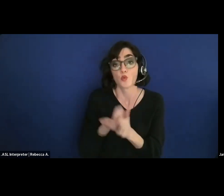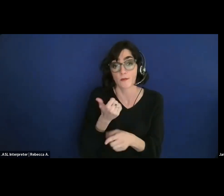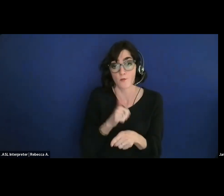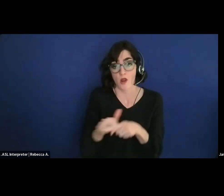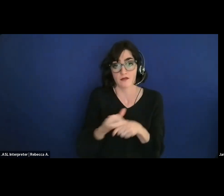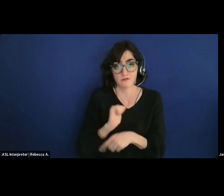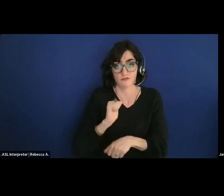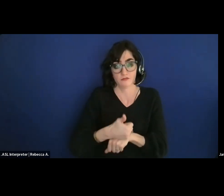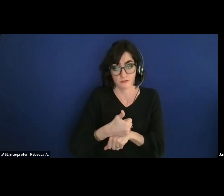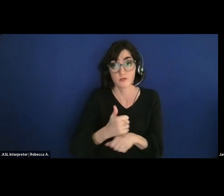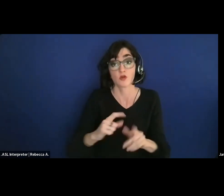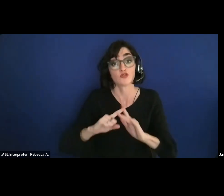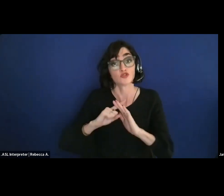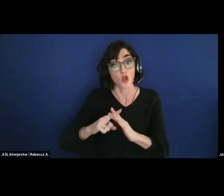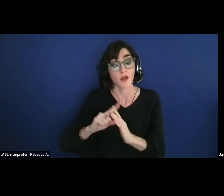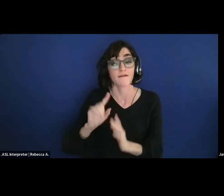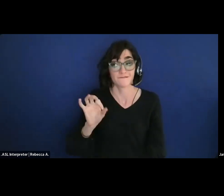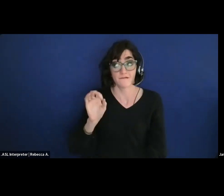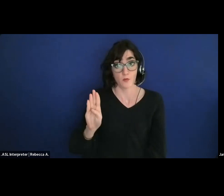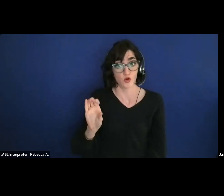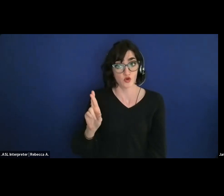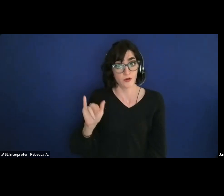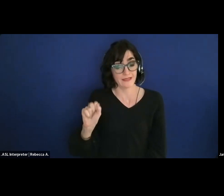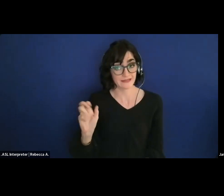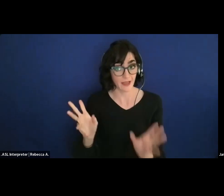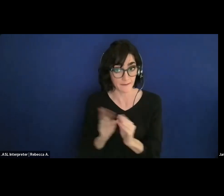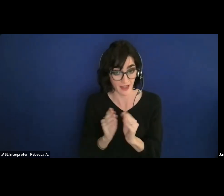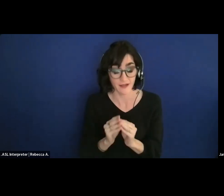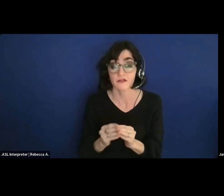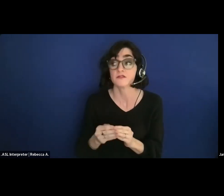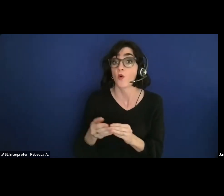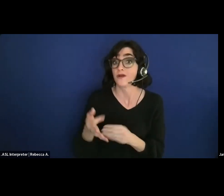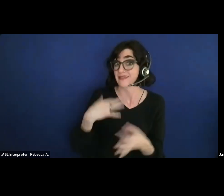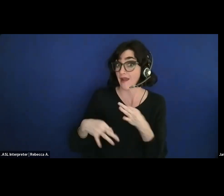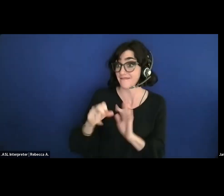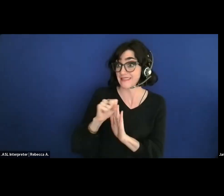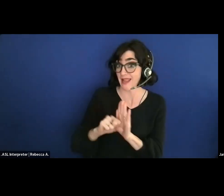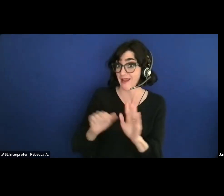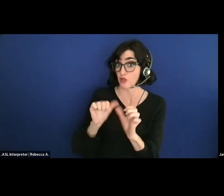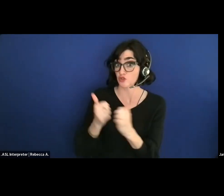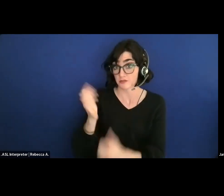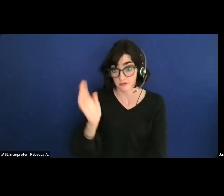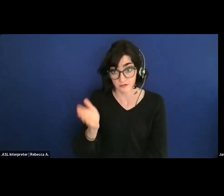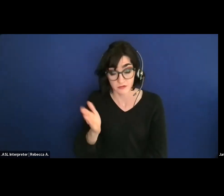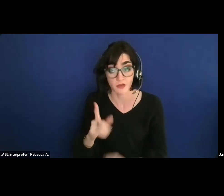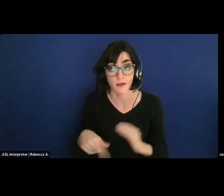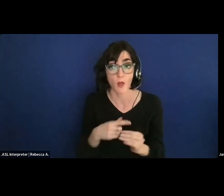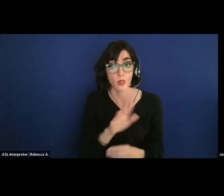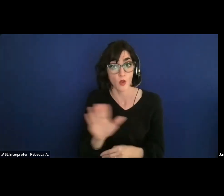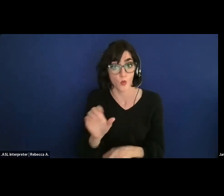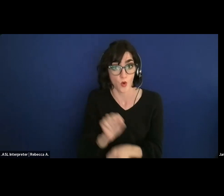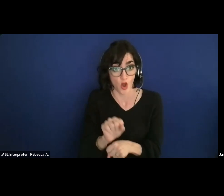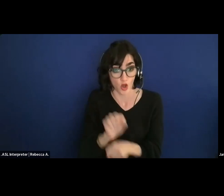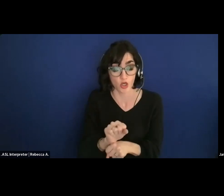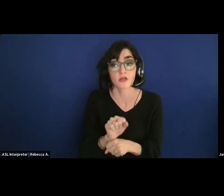started at the February CRIS committee meeting where you, rather than having presentations from the state agencies to update you on the work that's been done between